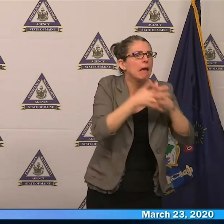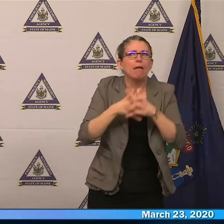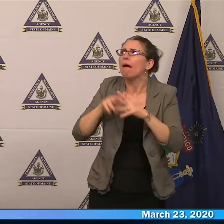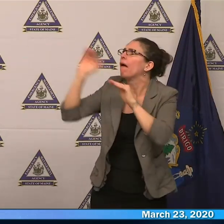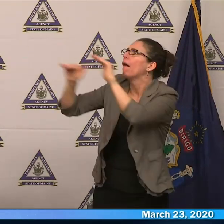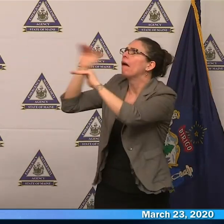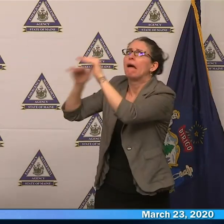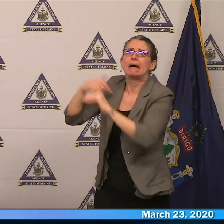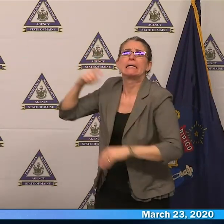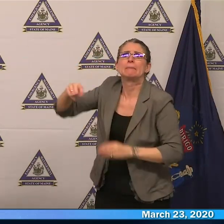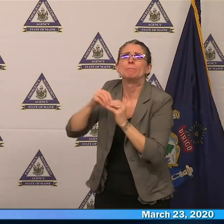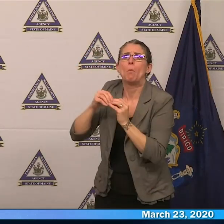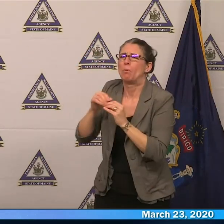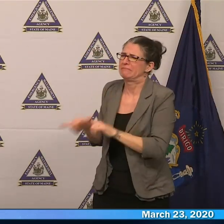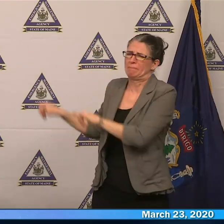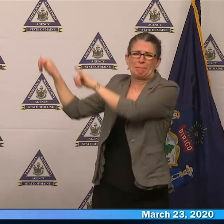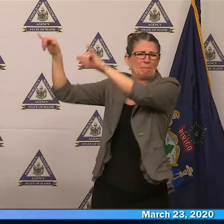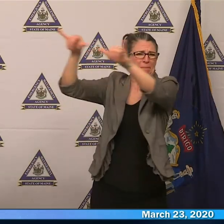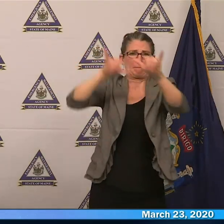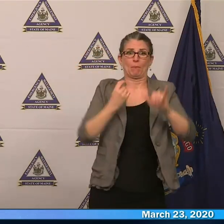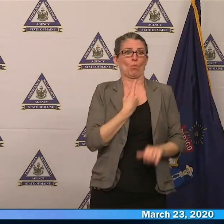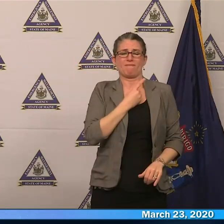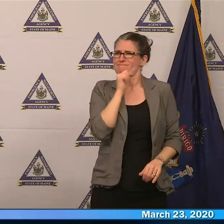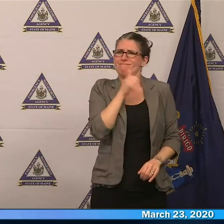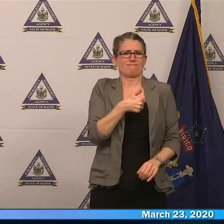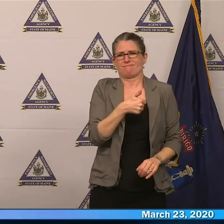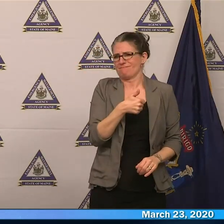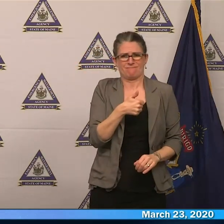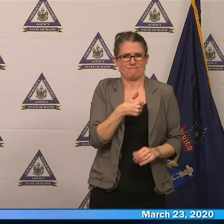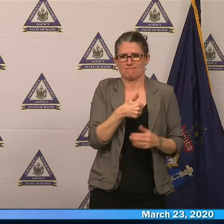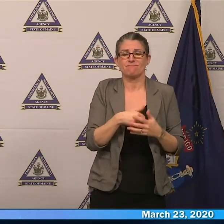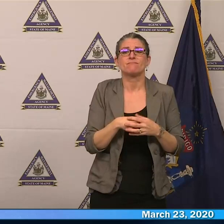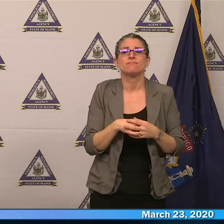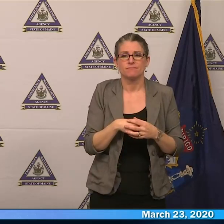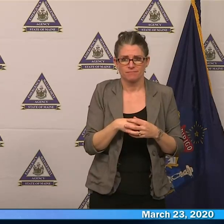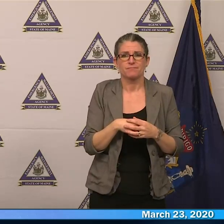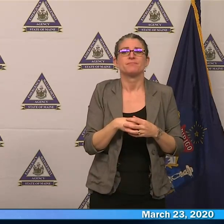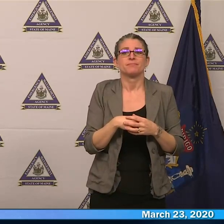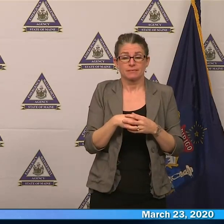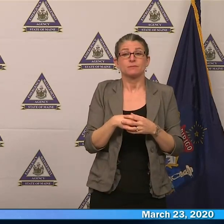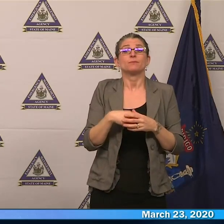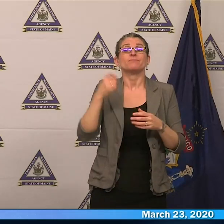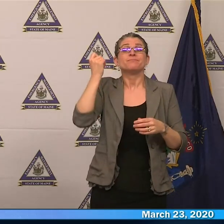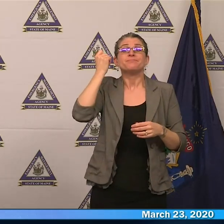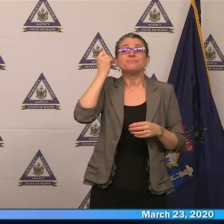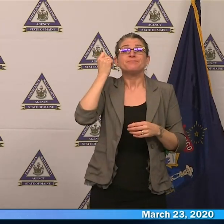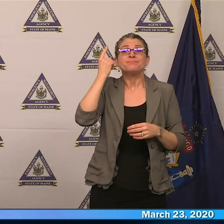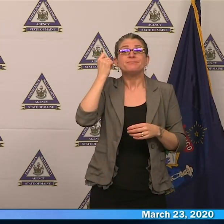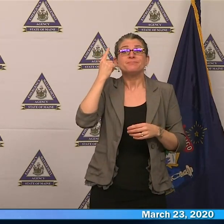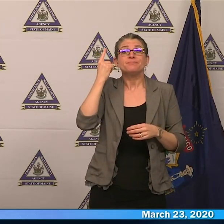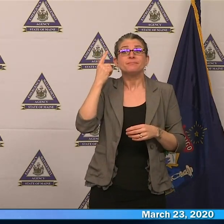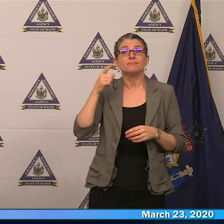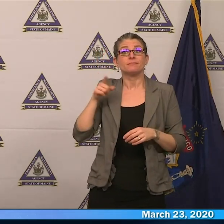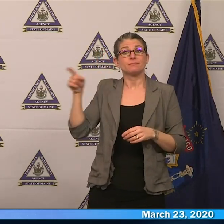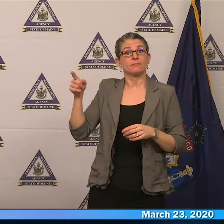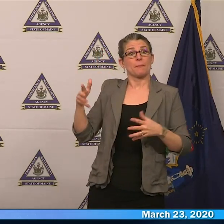if everybody in the United States today decided to go out and buy 1,000 skateboards.